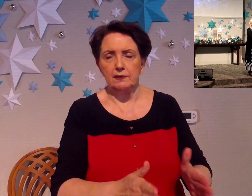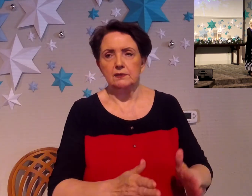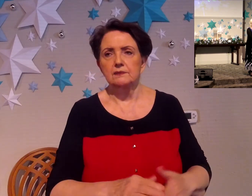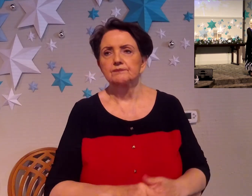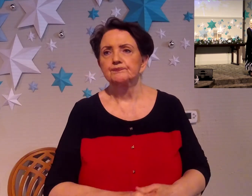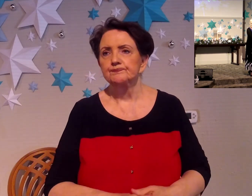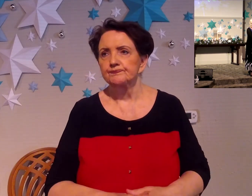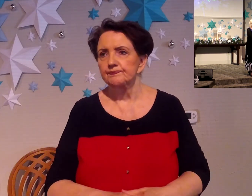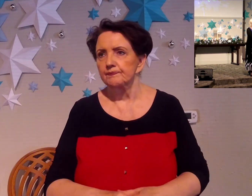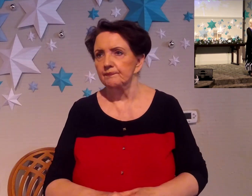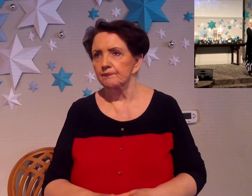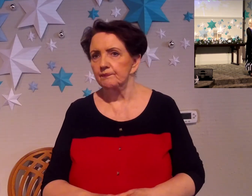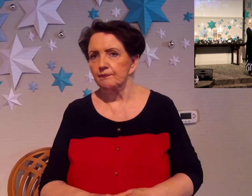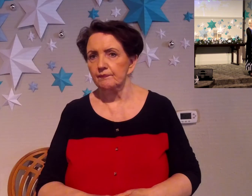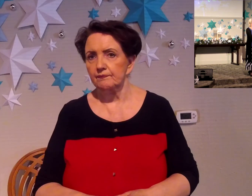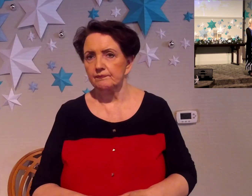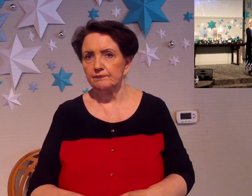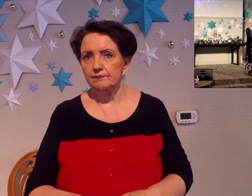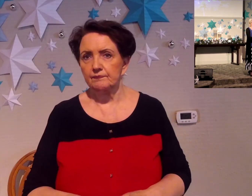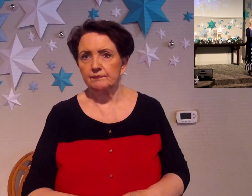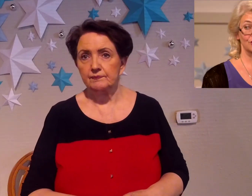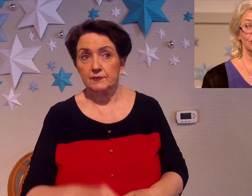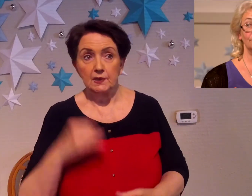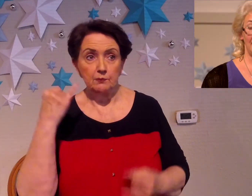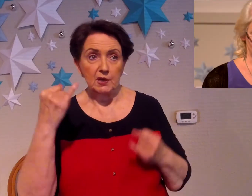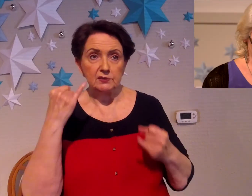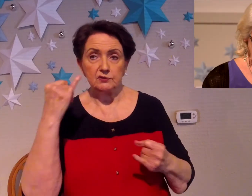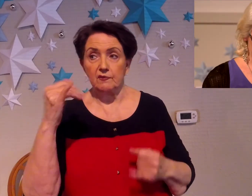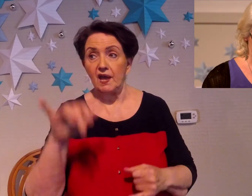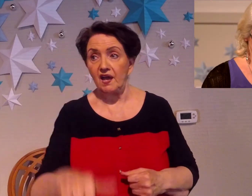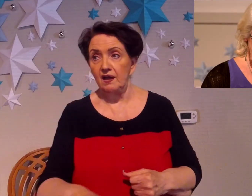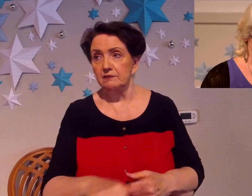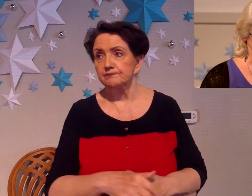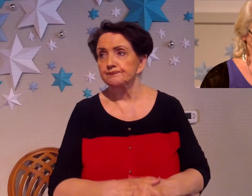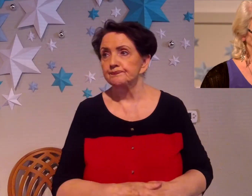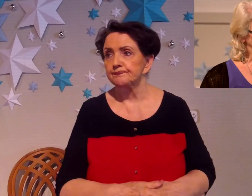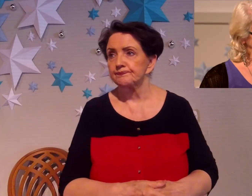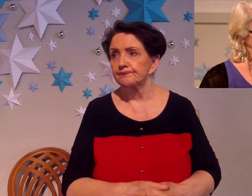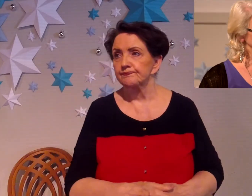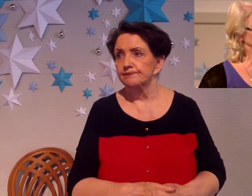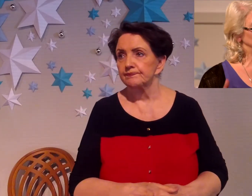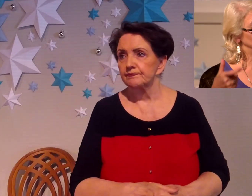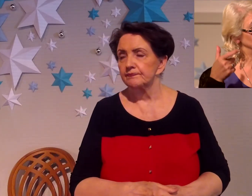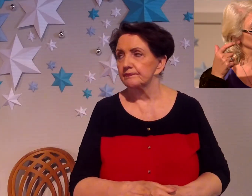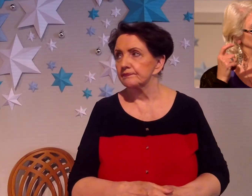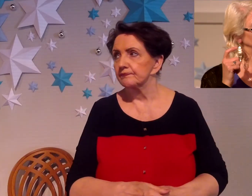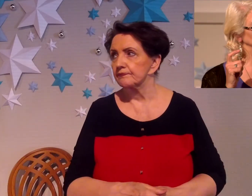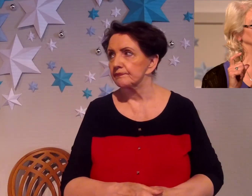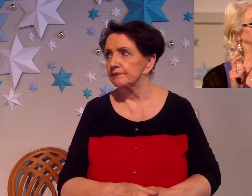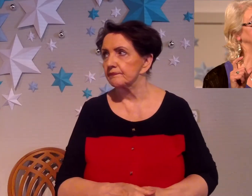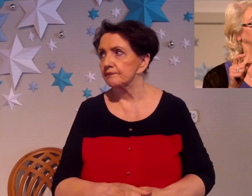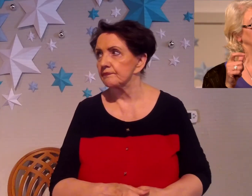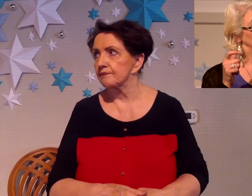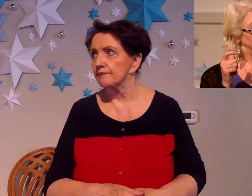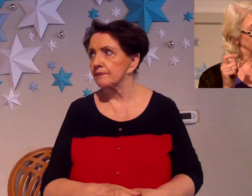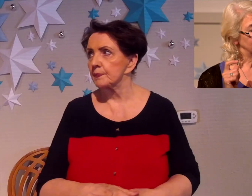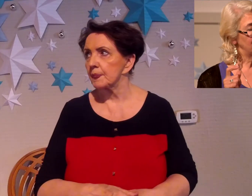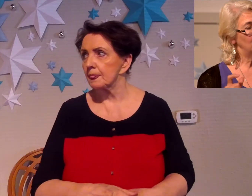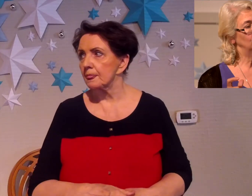way. You imagine that. Start imagining that. It's an